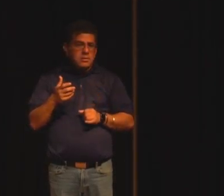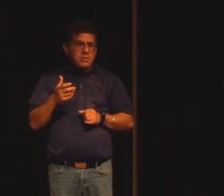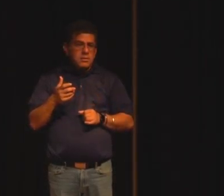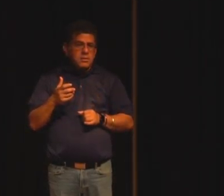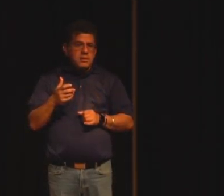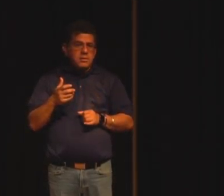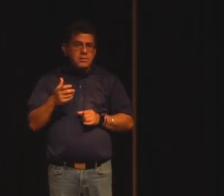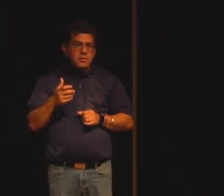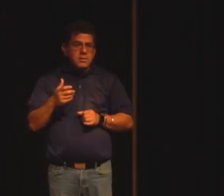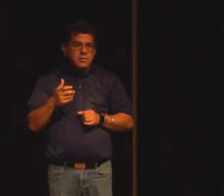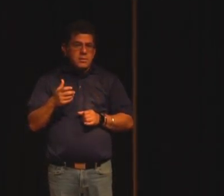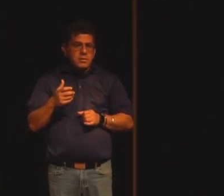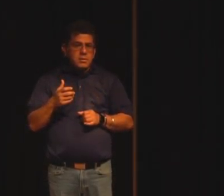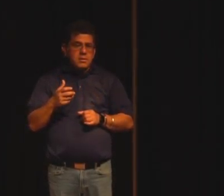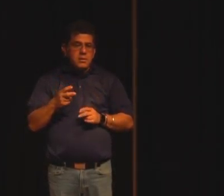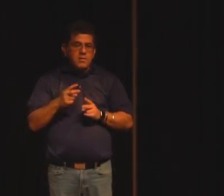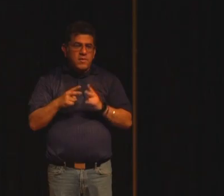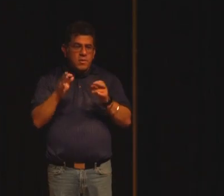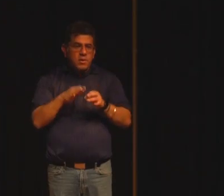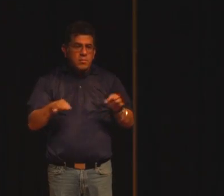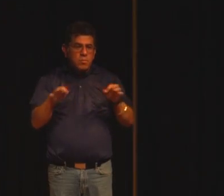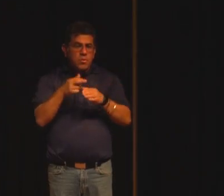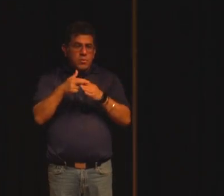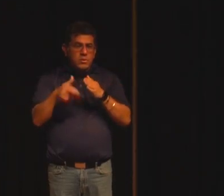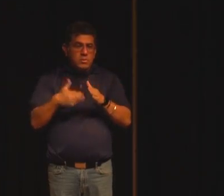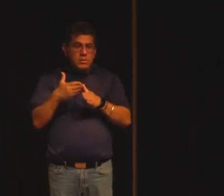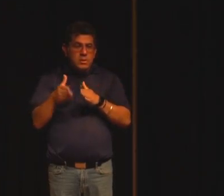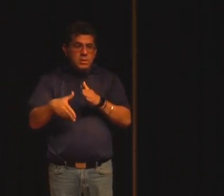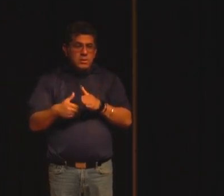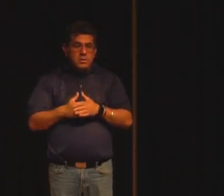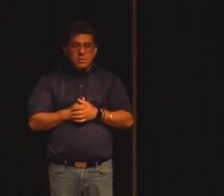have a very important result at the end.